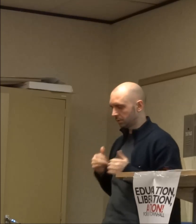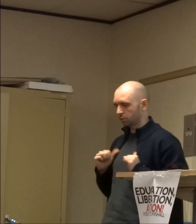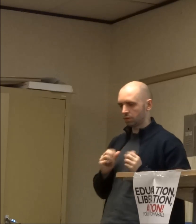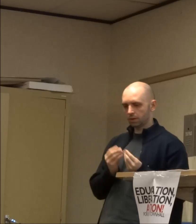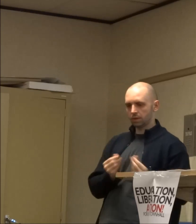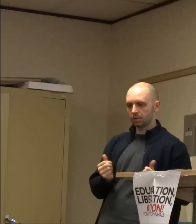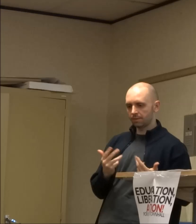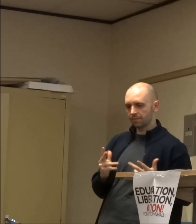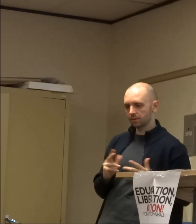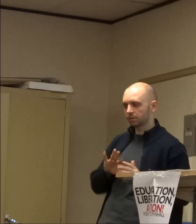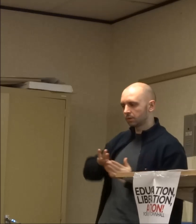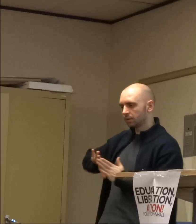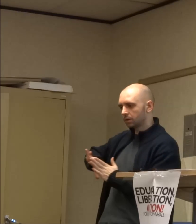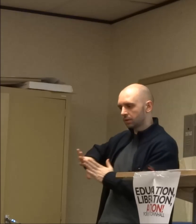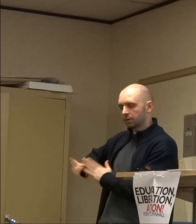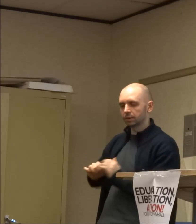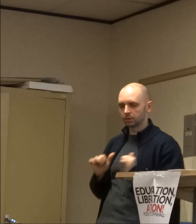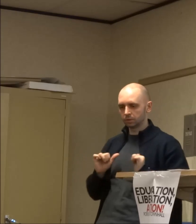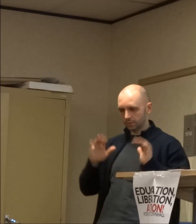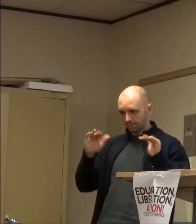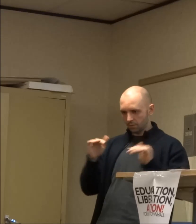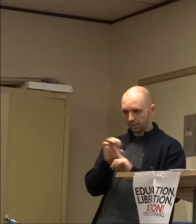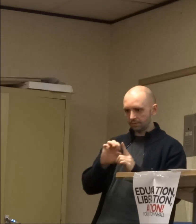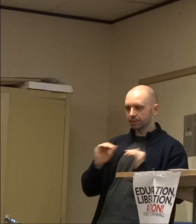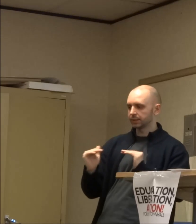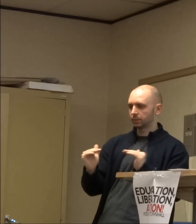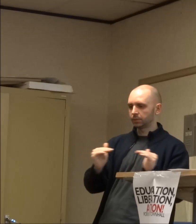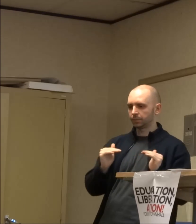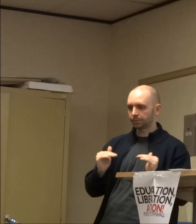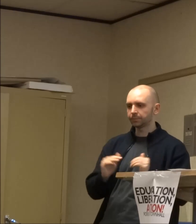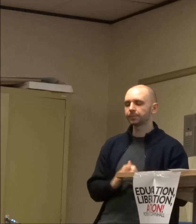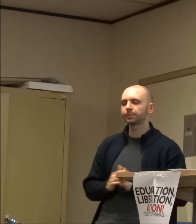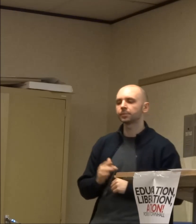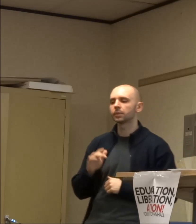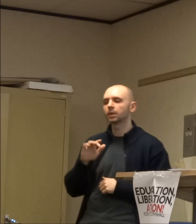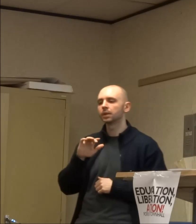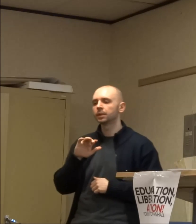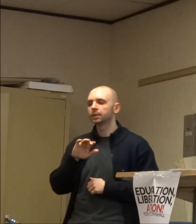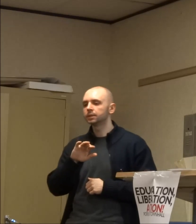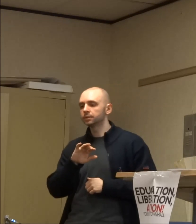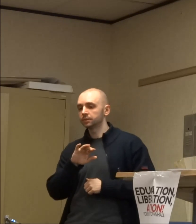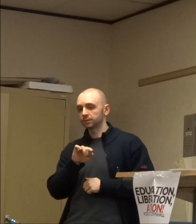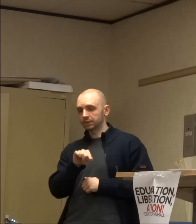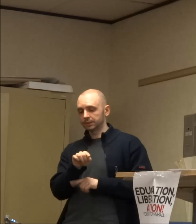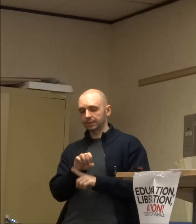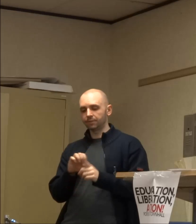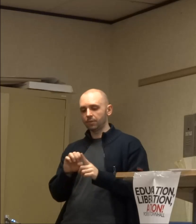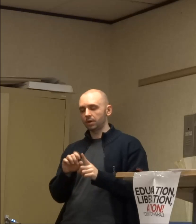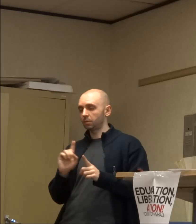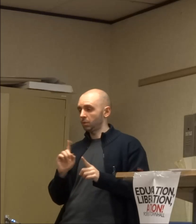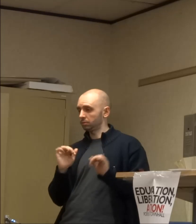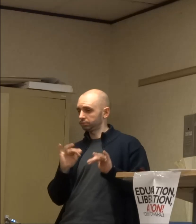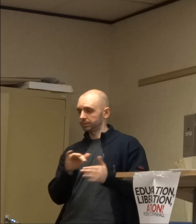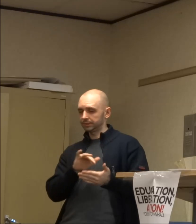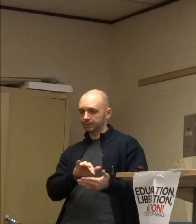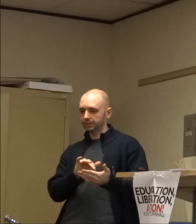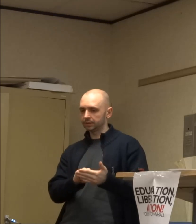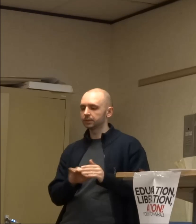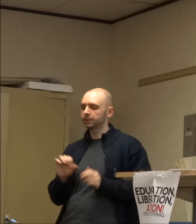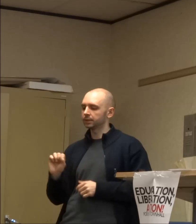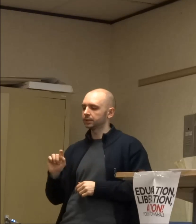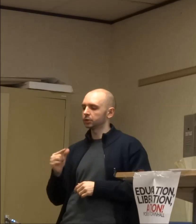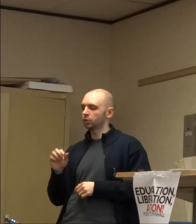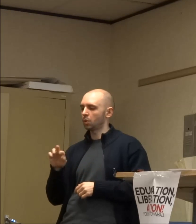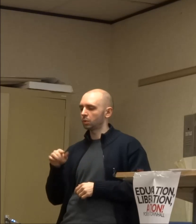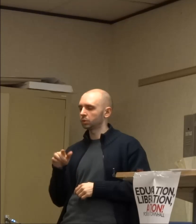ignored elsewhere. Our autonomous space at 49 St. George Street allows this allows us to build community and acts as a